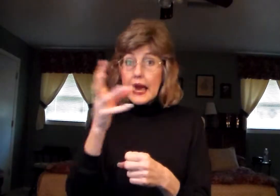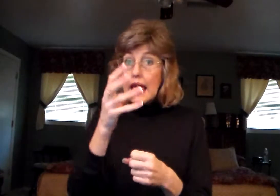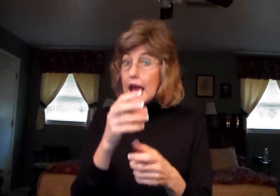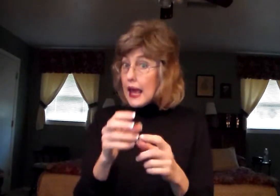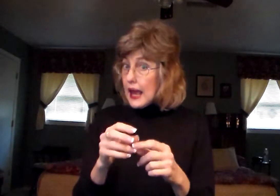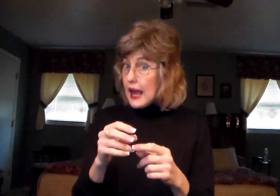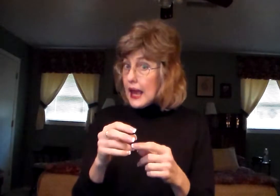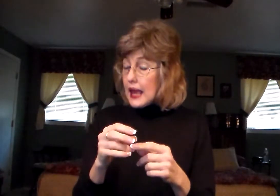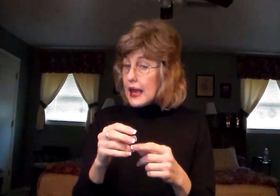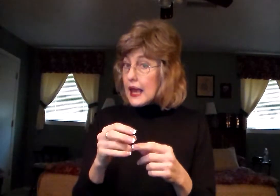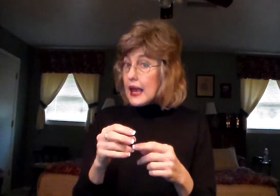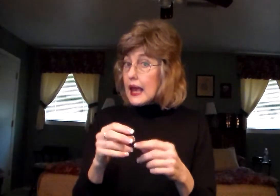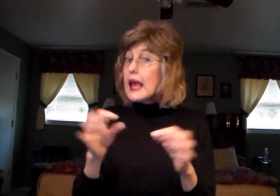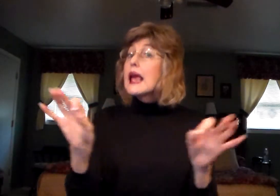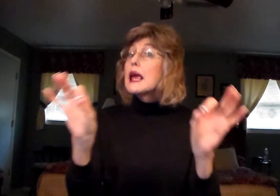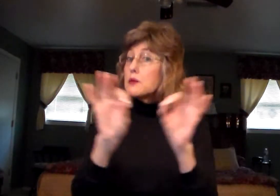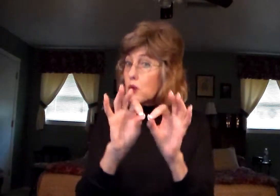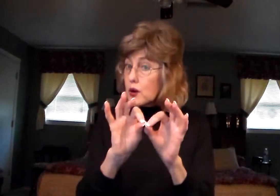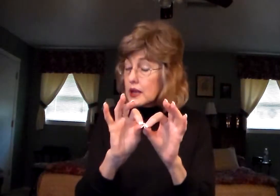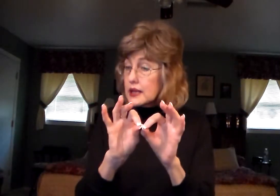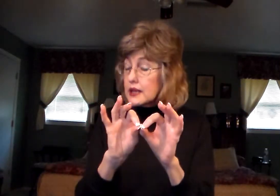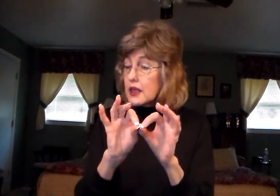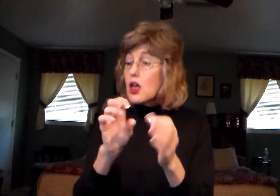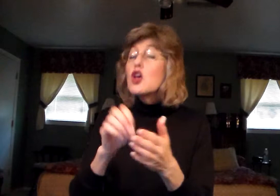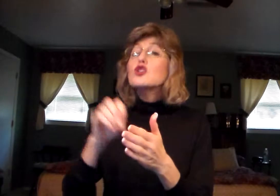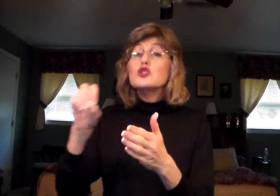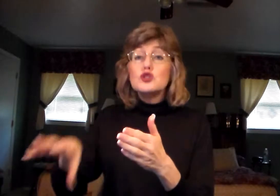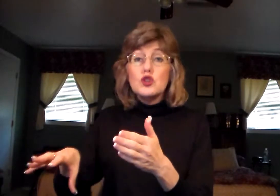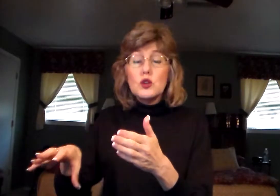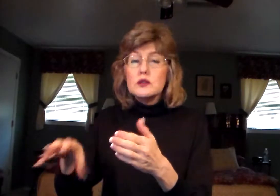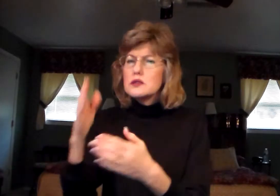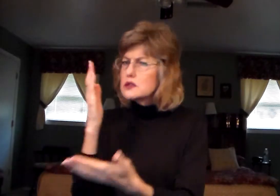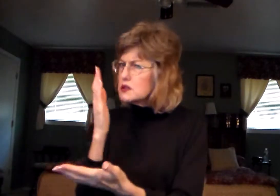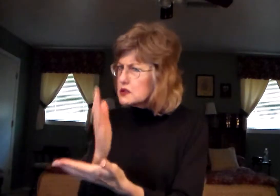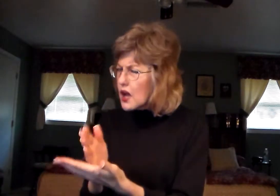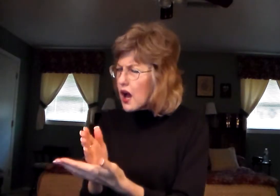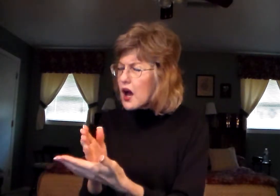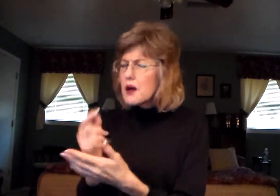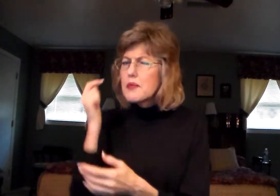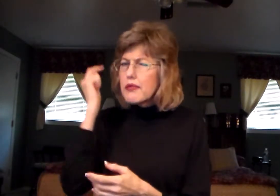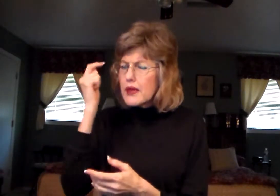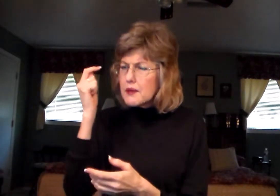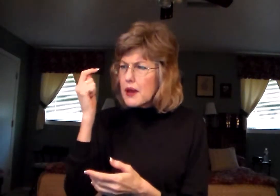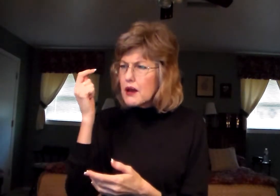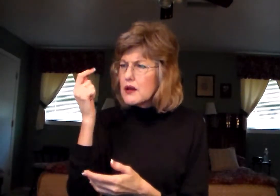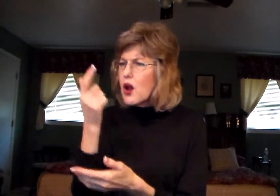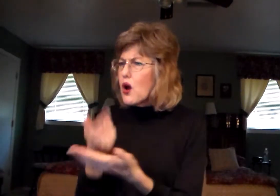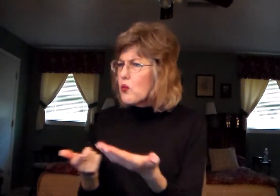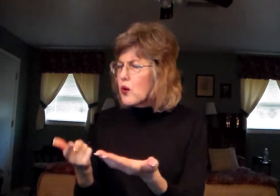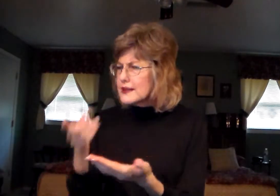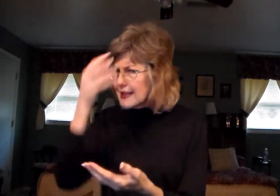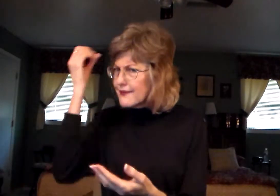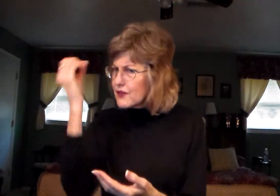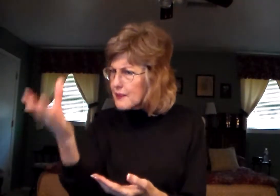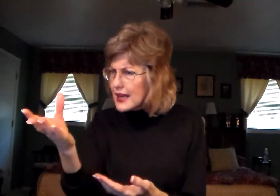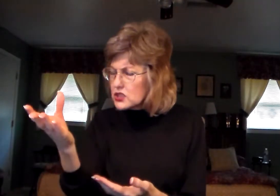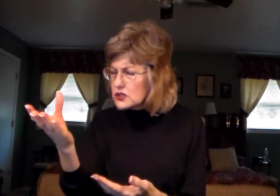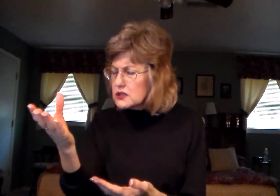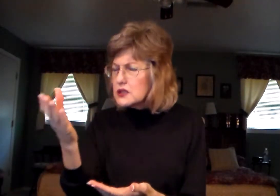to stop, think about what's been presented to them, and if they don't understand, back up, rewatch